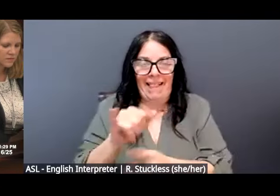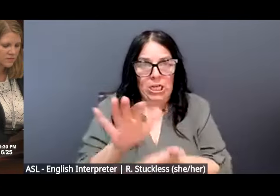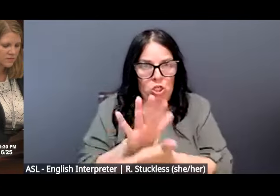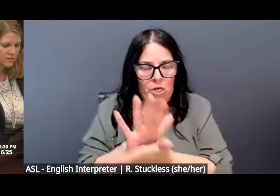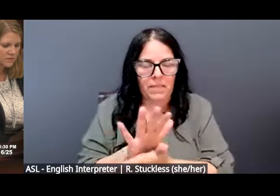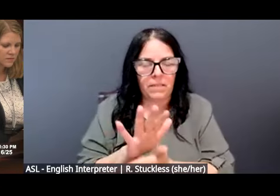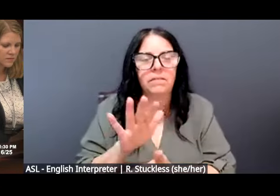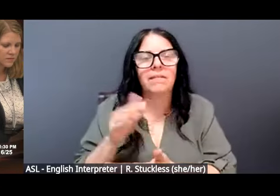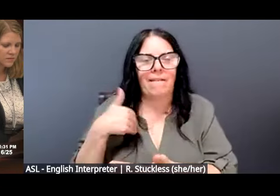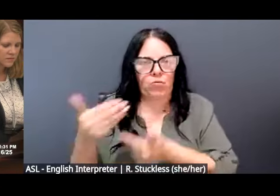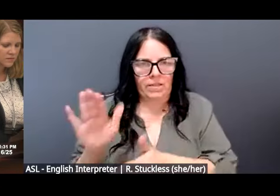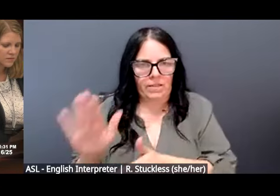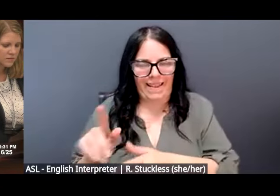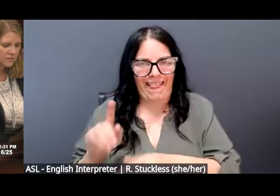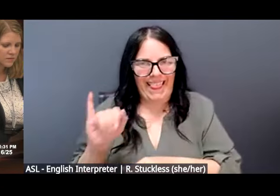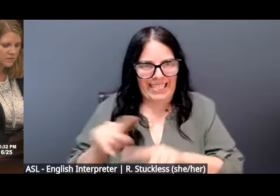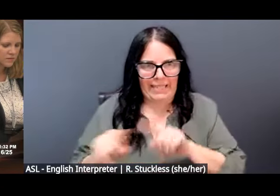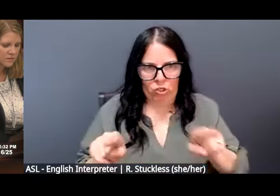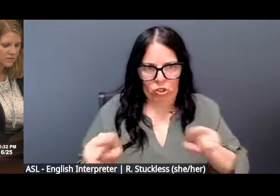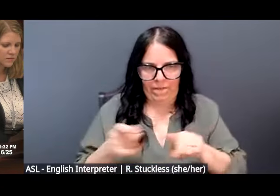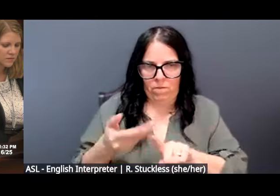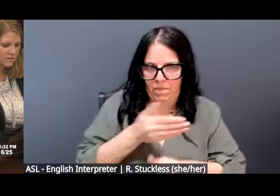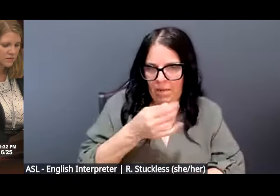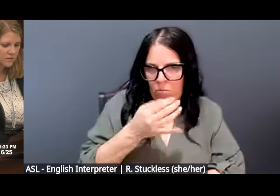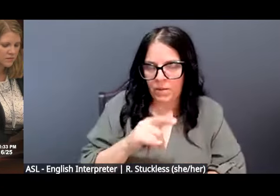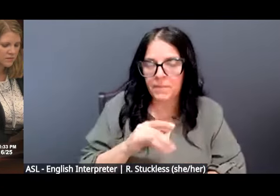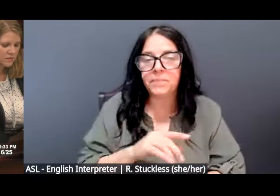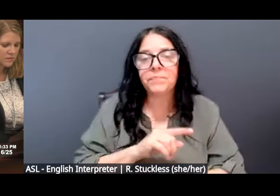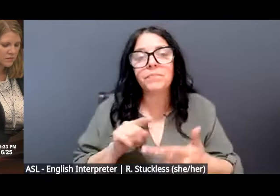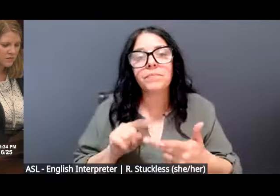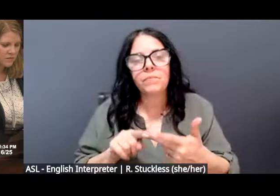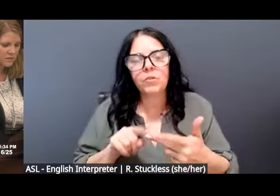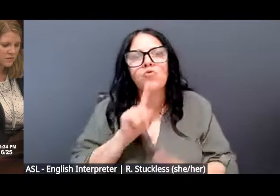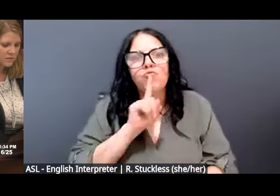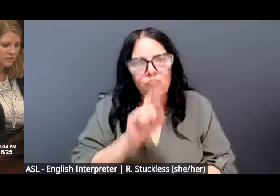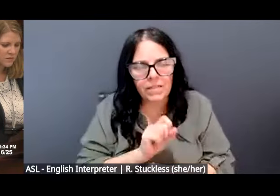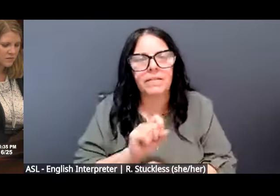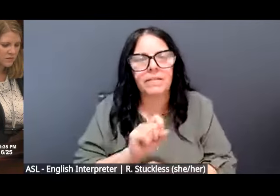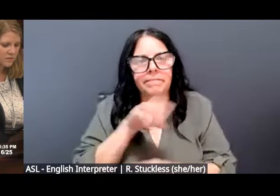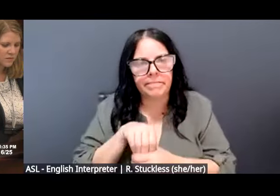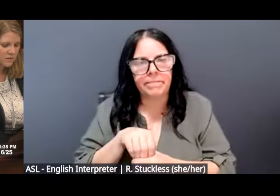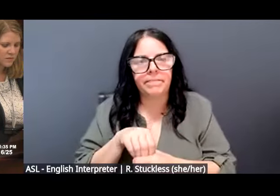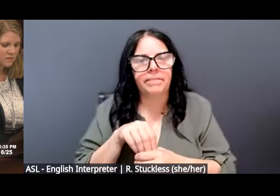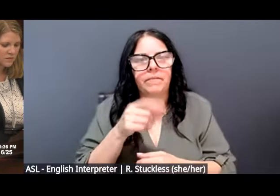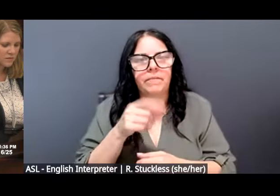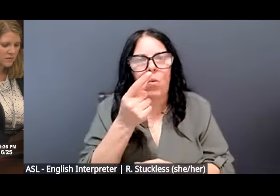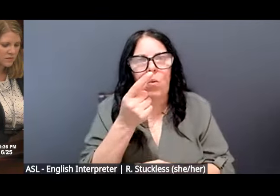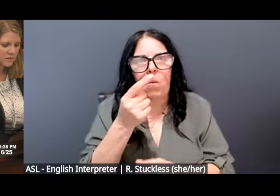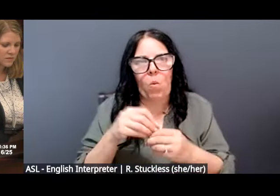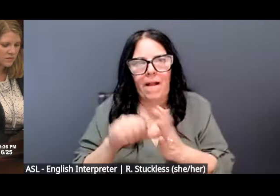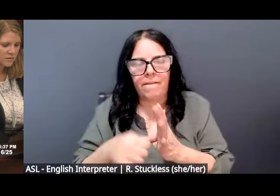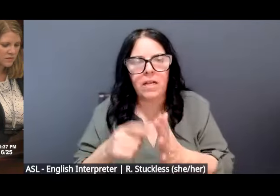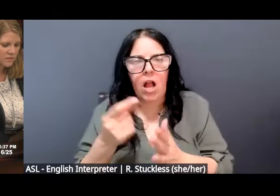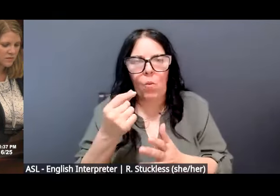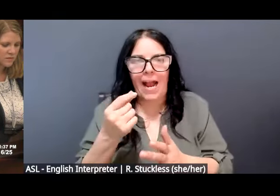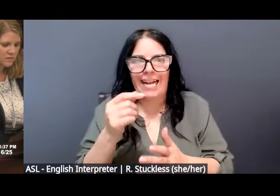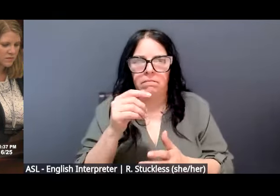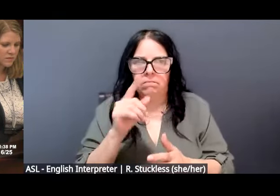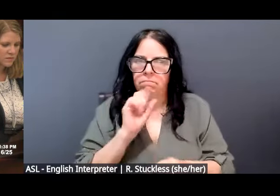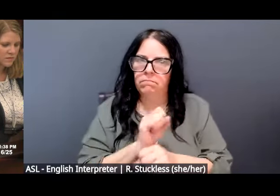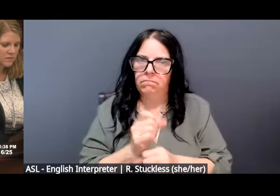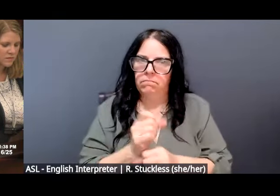it does really emphasize more on what is documentary proof of citizenship, documentary proof of citizenship.